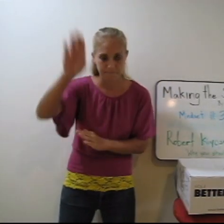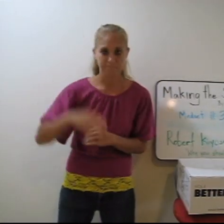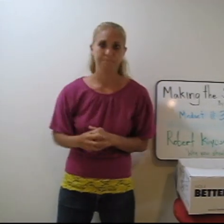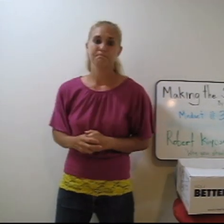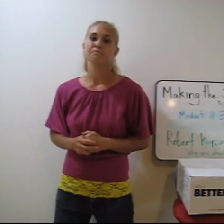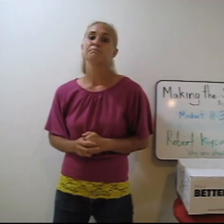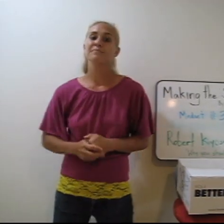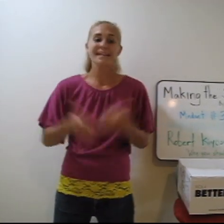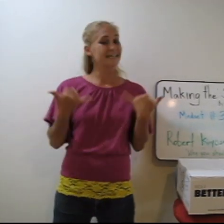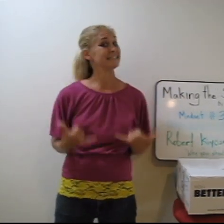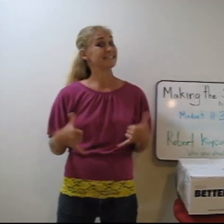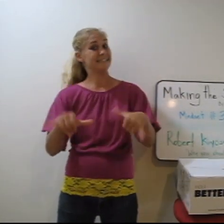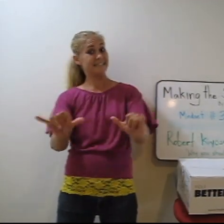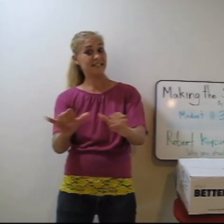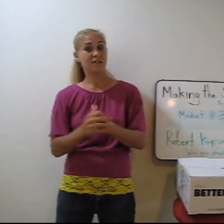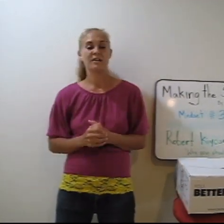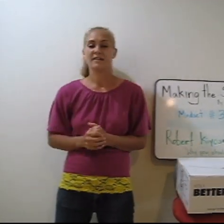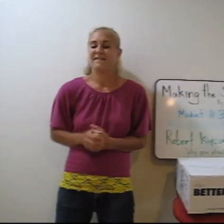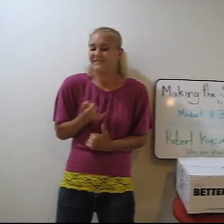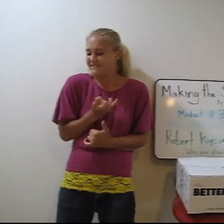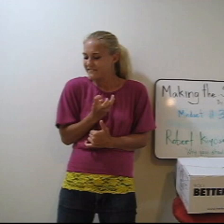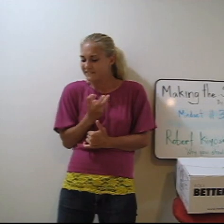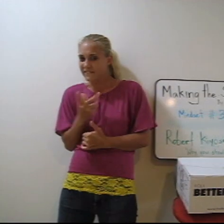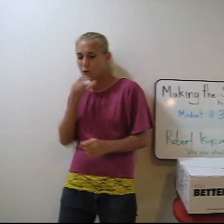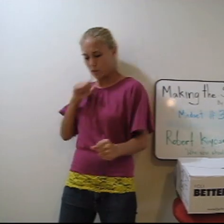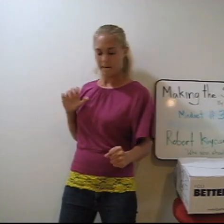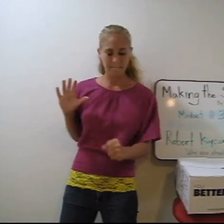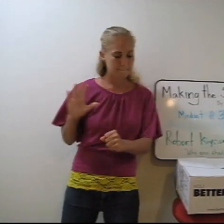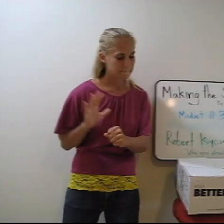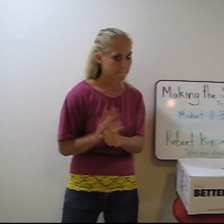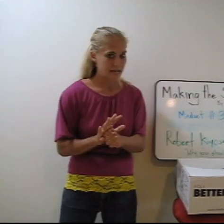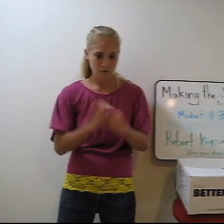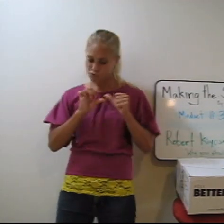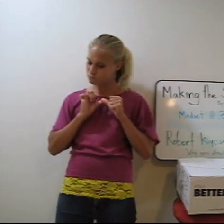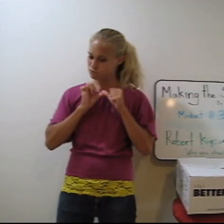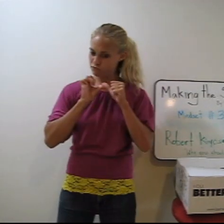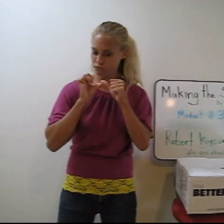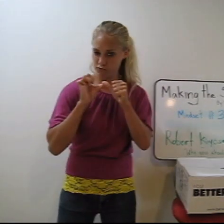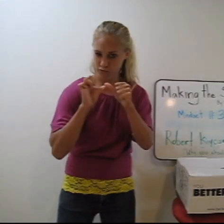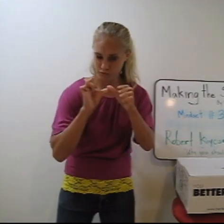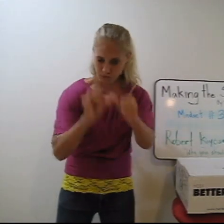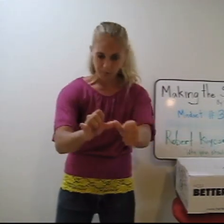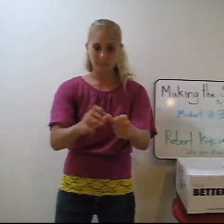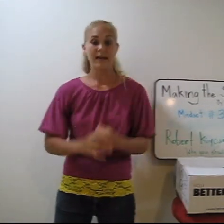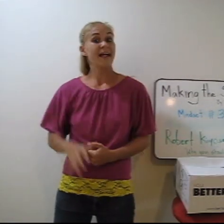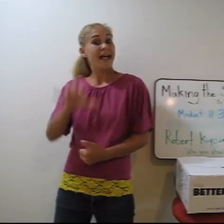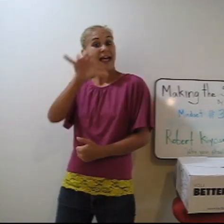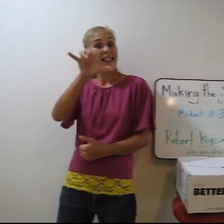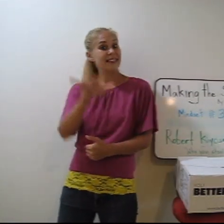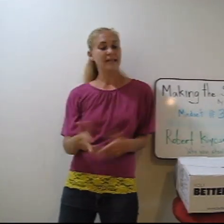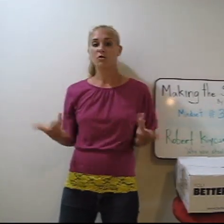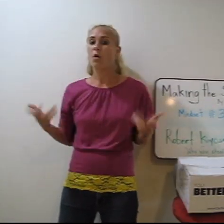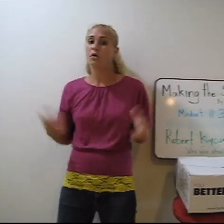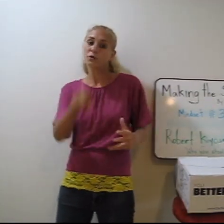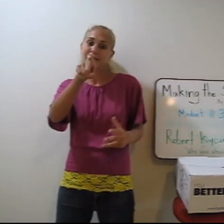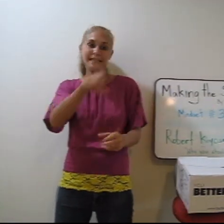But still, few make the commitment to see it through, and that's all it takes. The